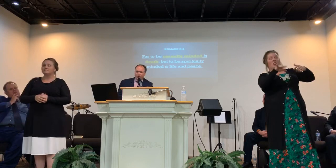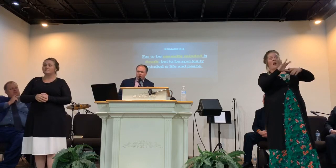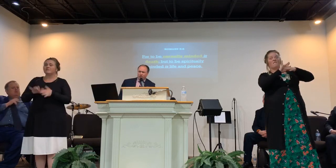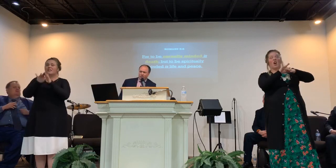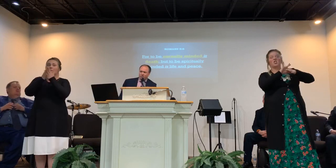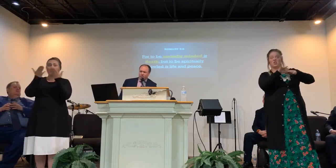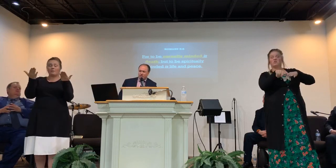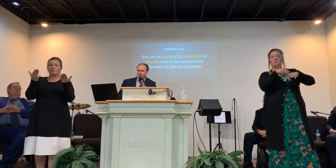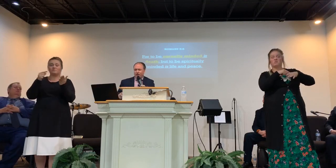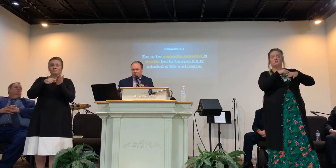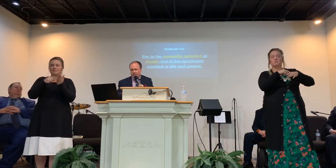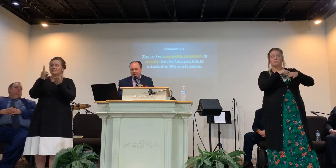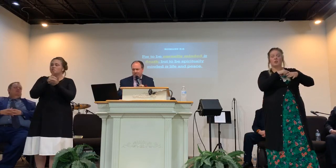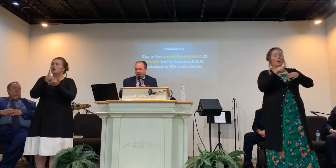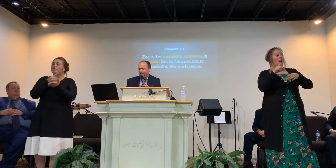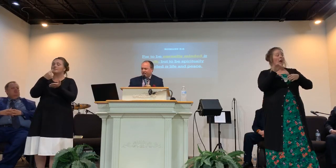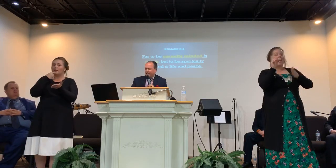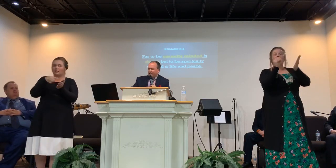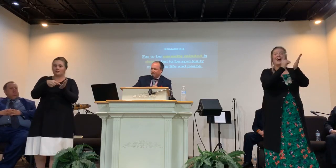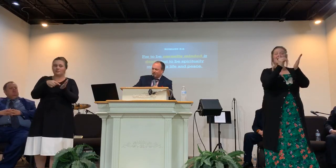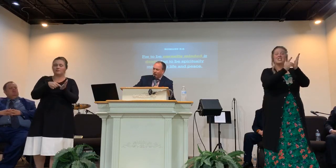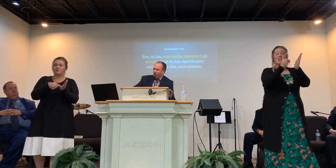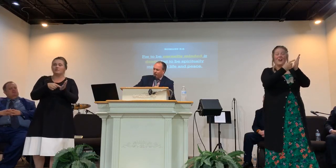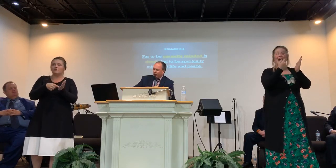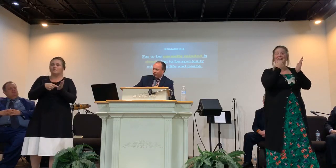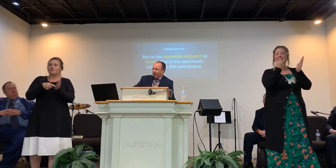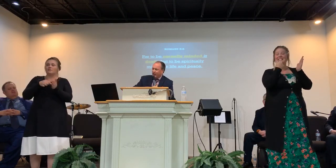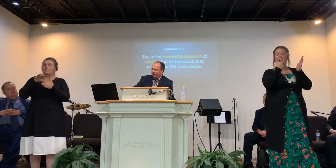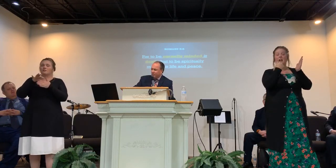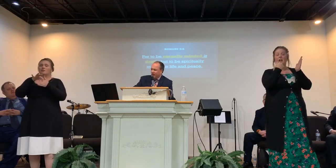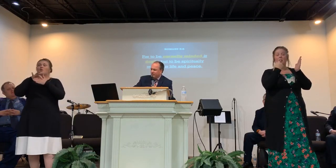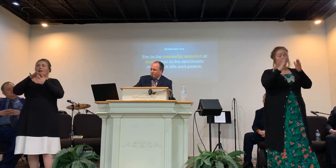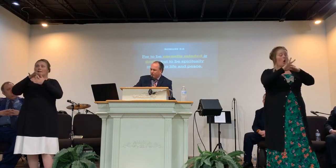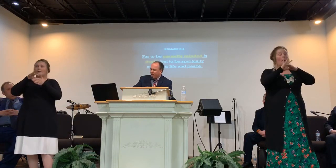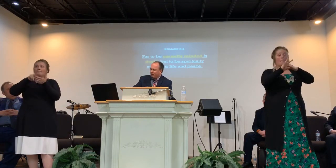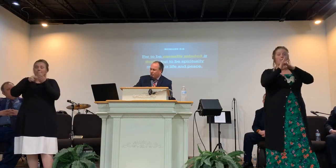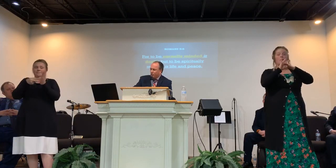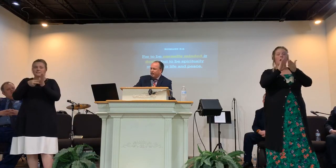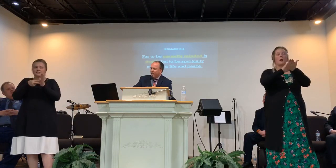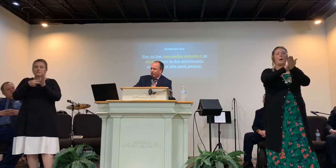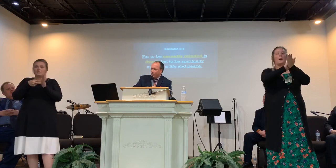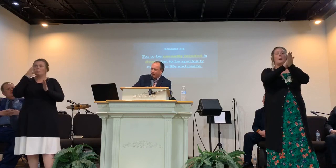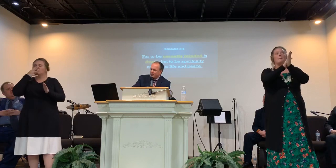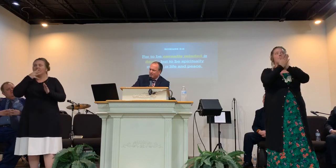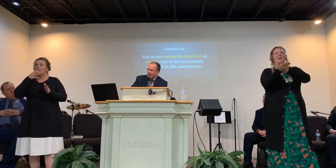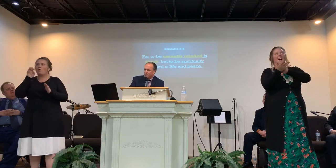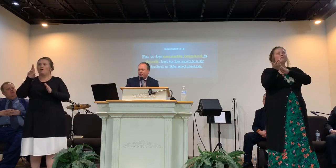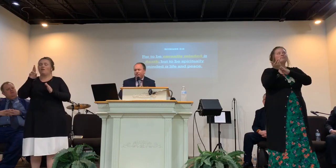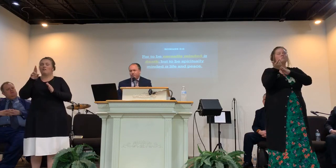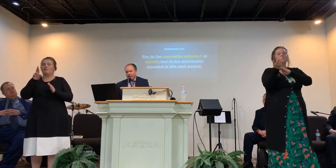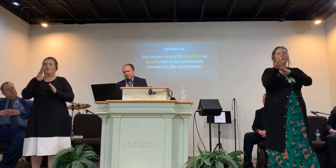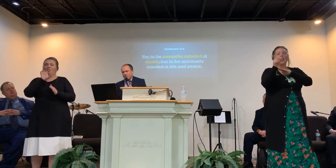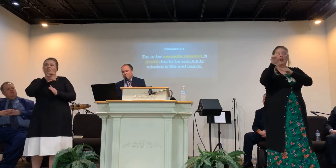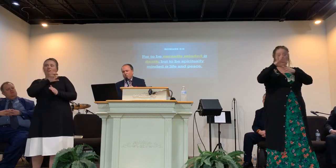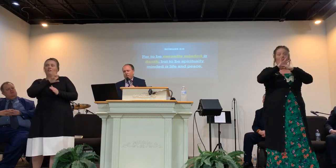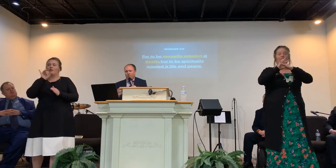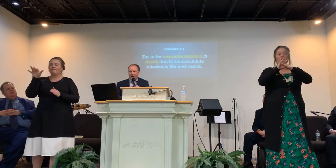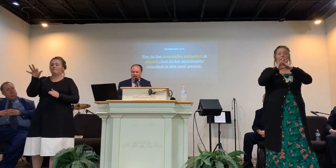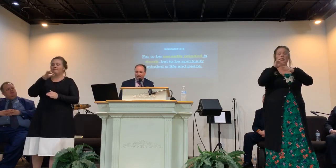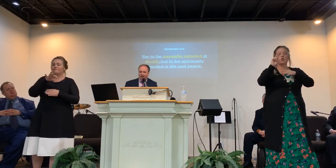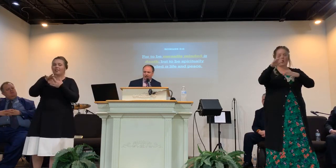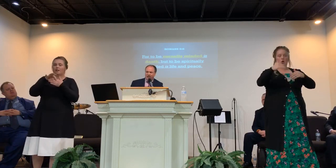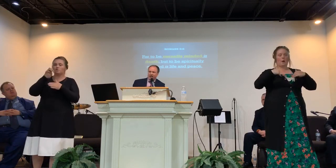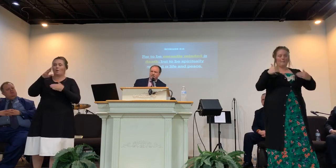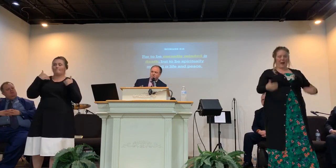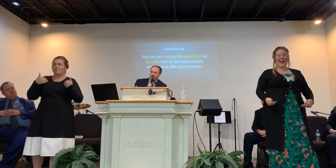The Bible, the dictionary says that carnality means pertaining to or characterized by the flesh or the